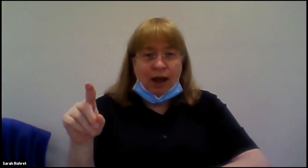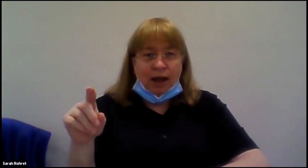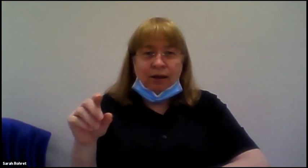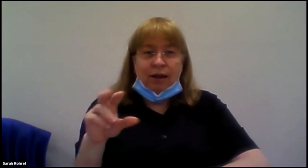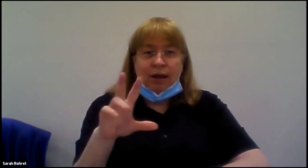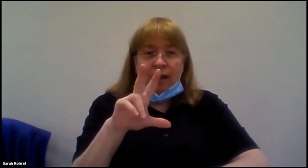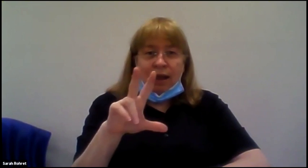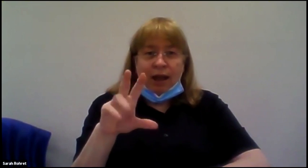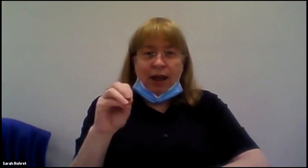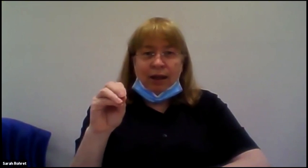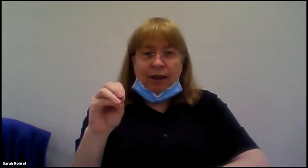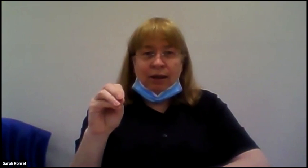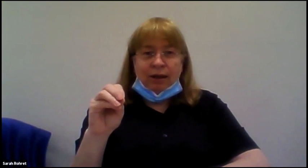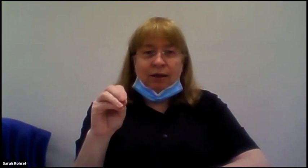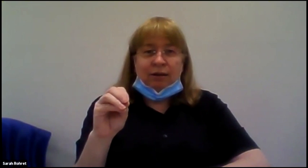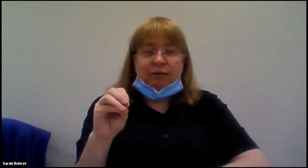79, 80,